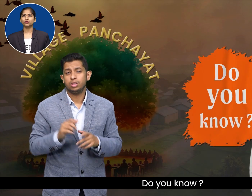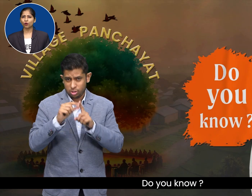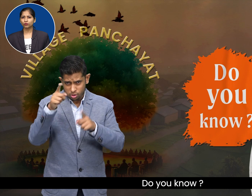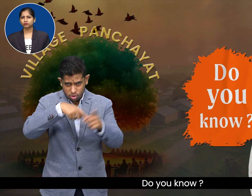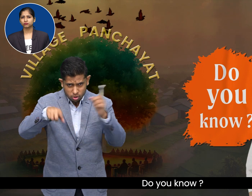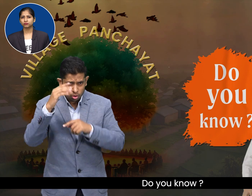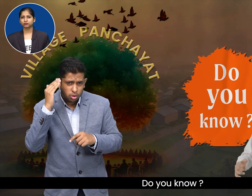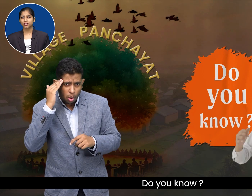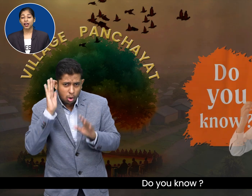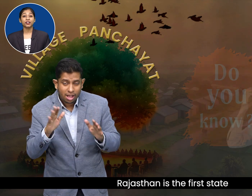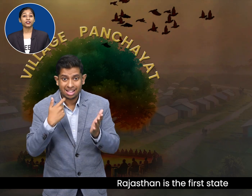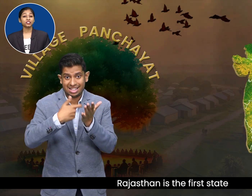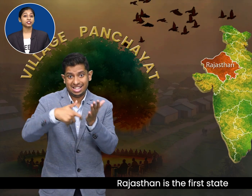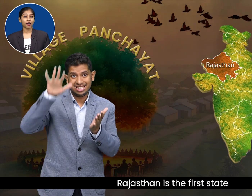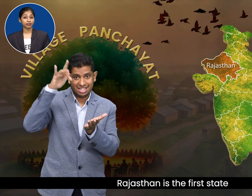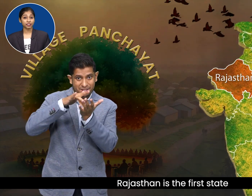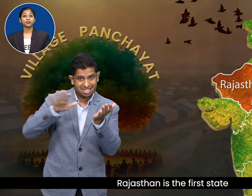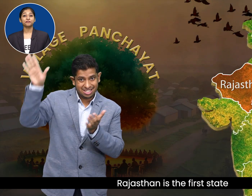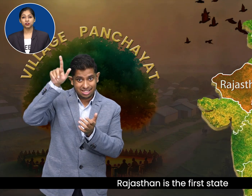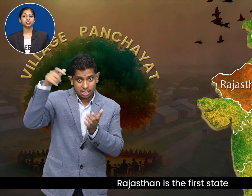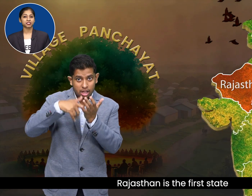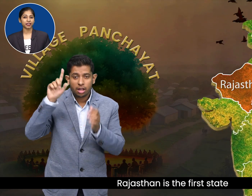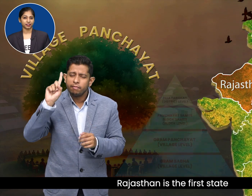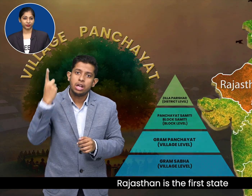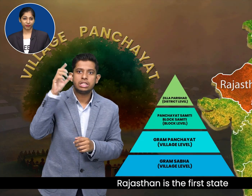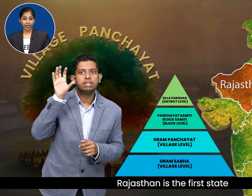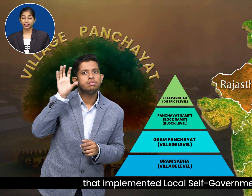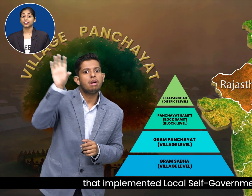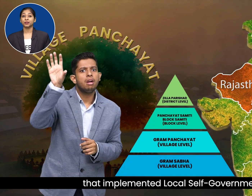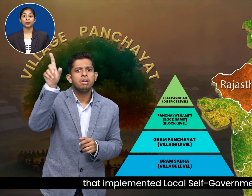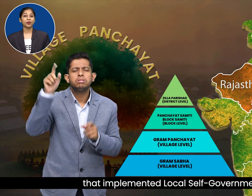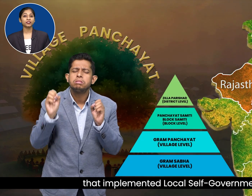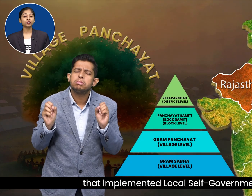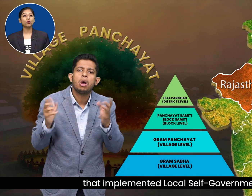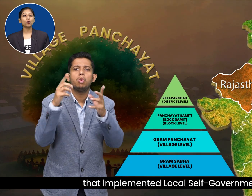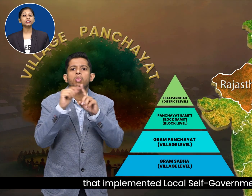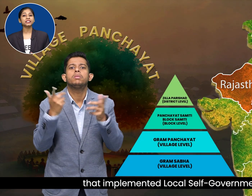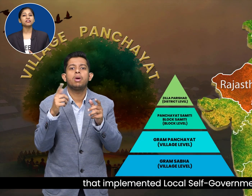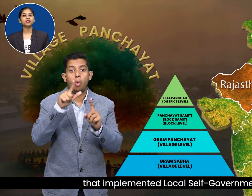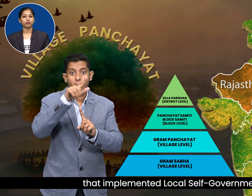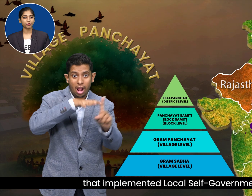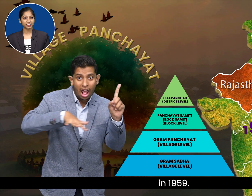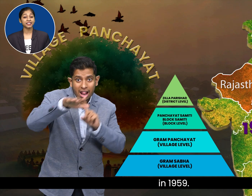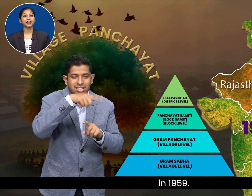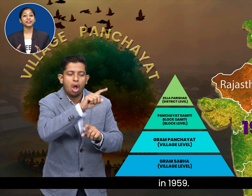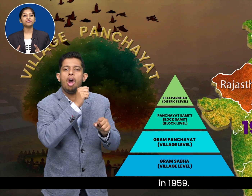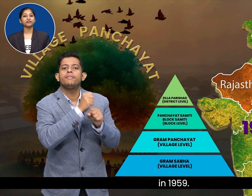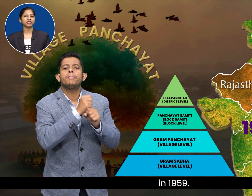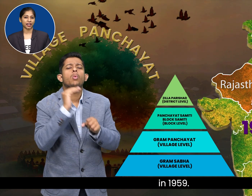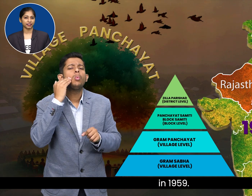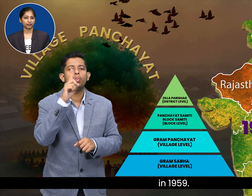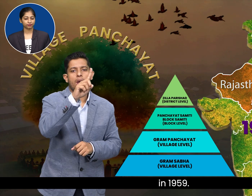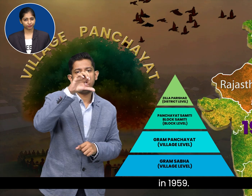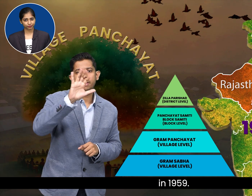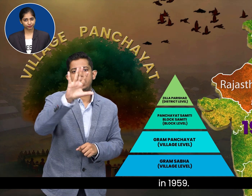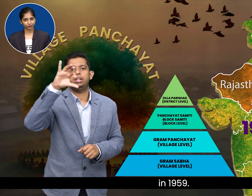Do you know? Rajasthan is the first state that implemented local self-government in